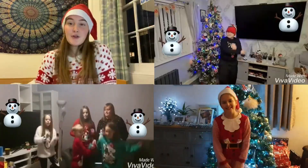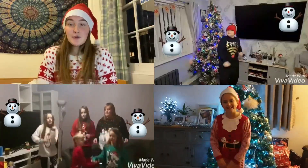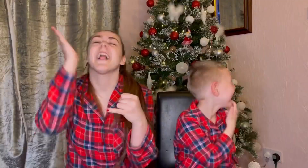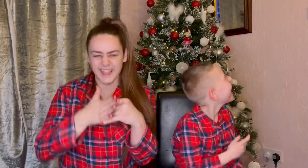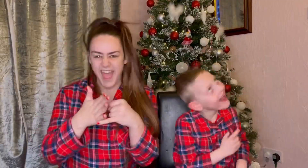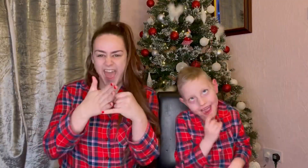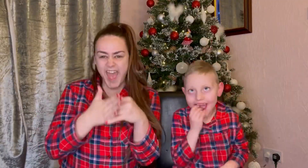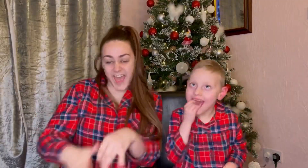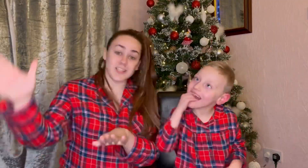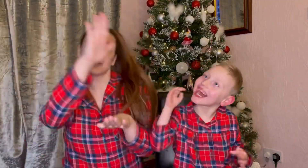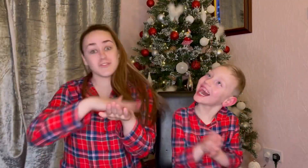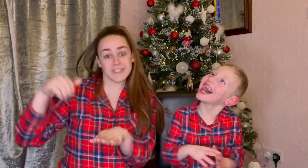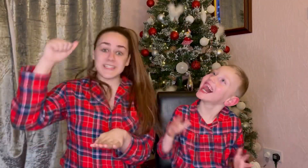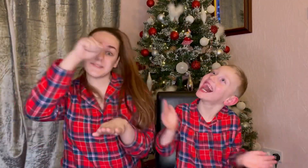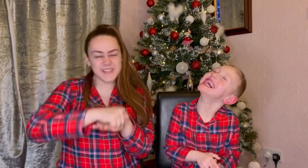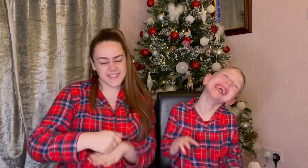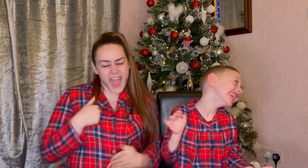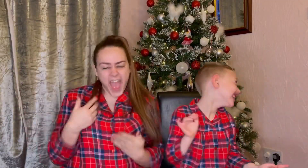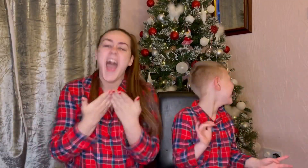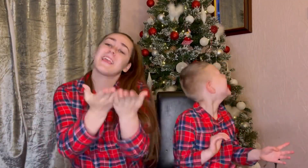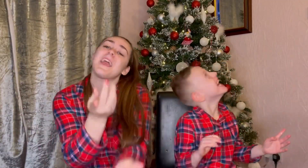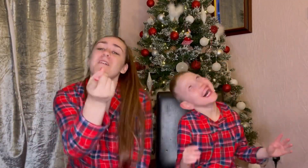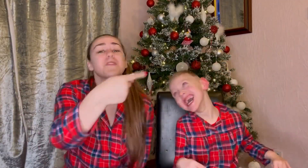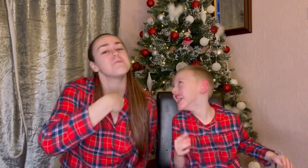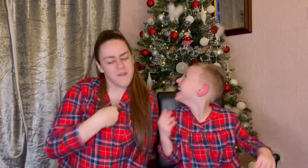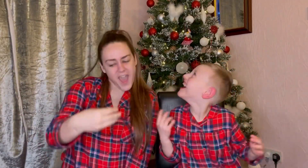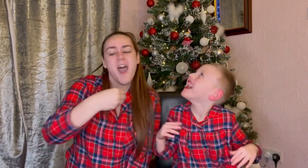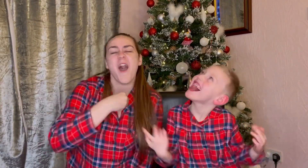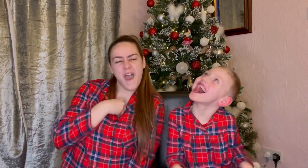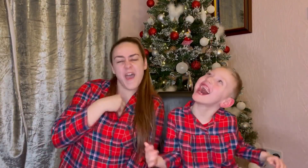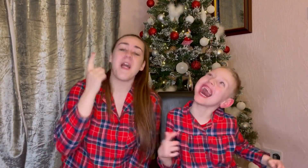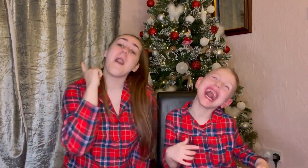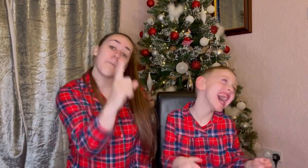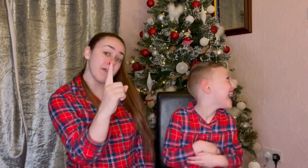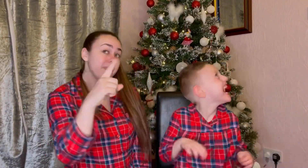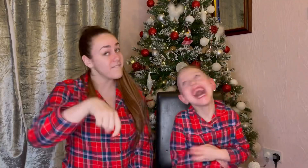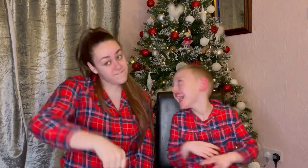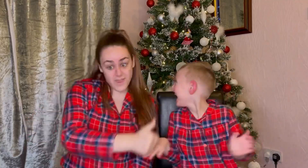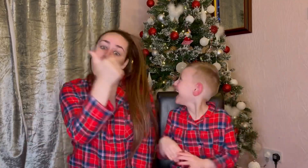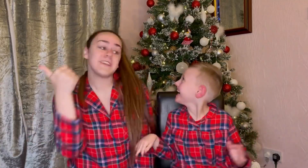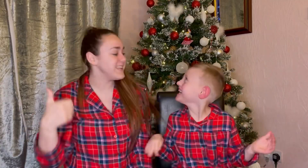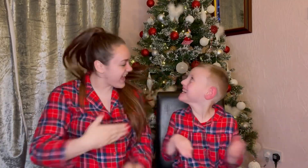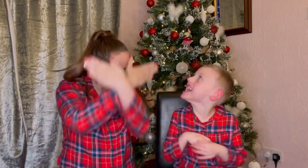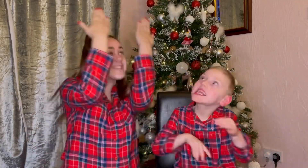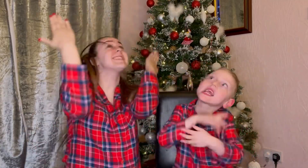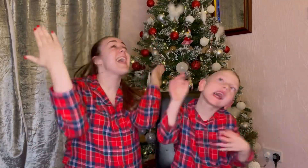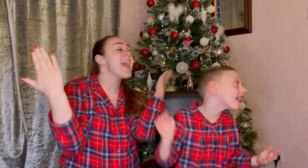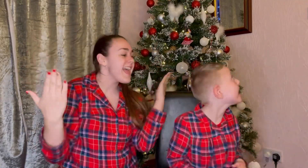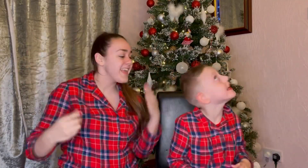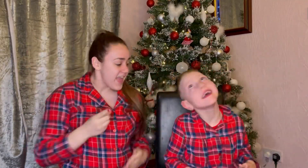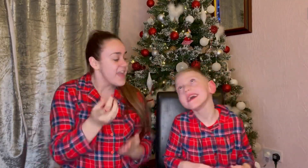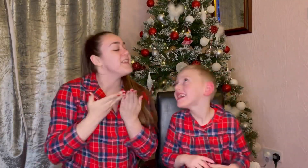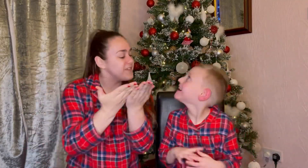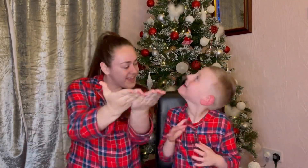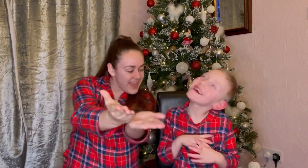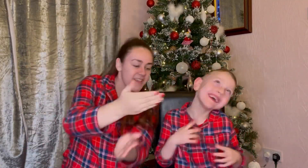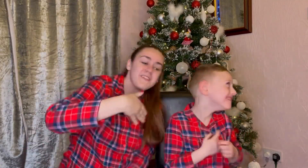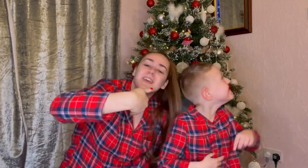Last Christmas I gave you my heart But the very next day you gave it